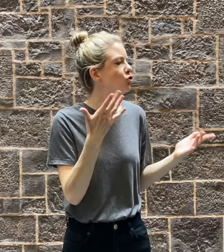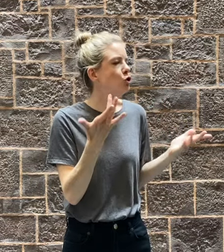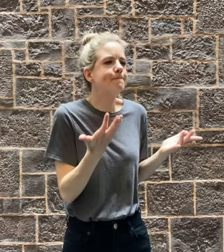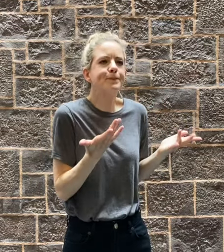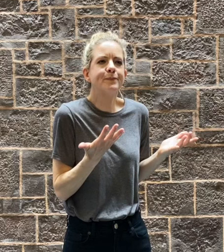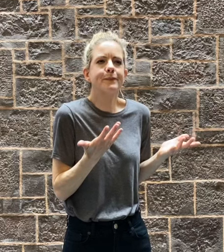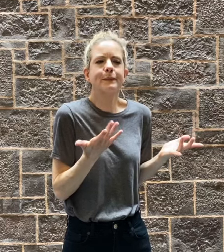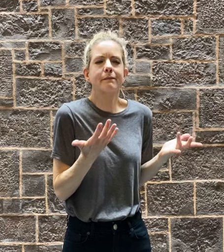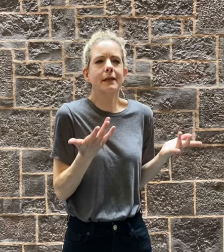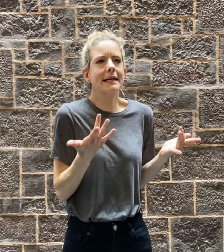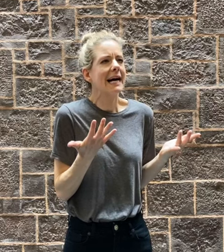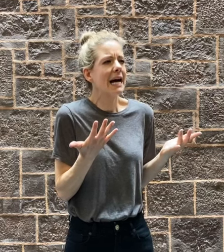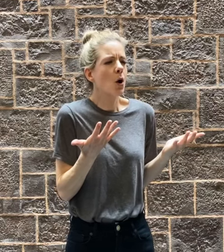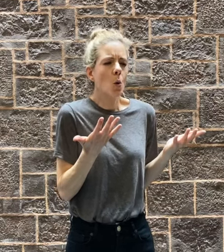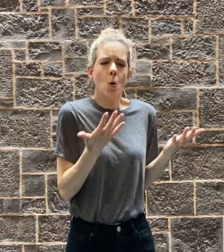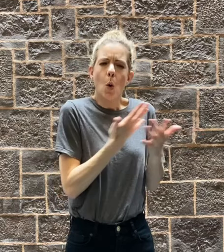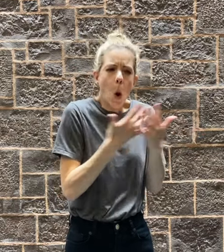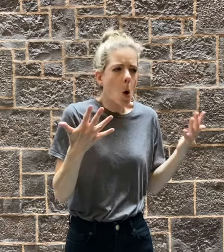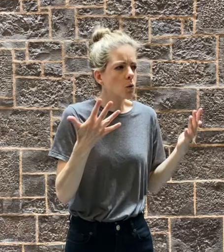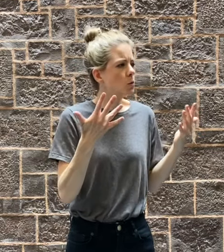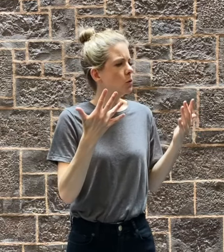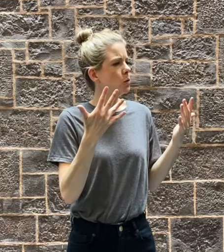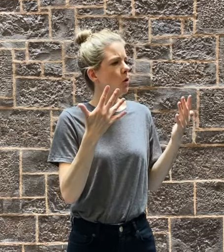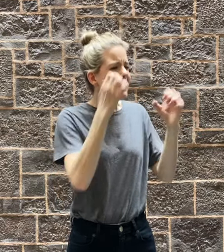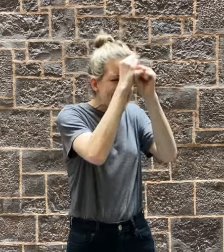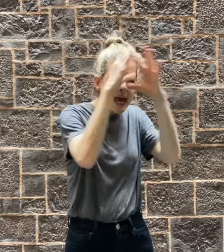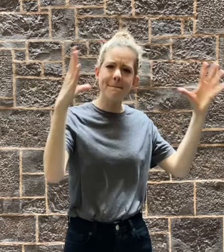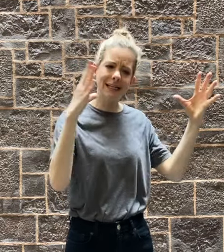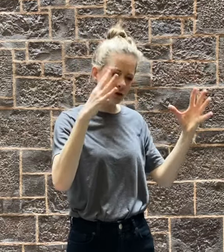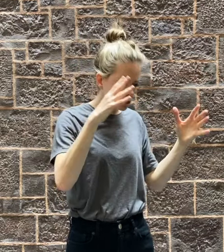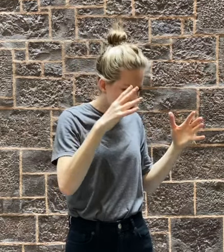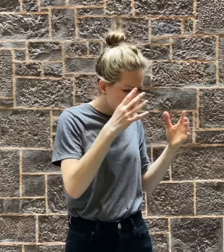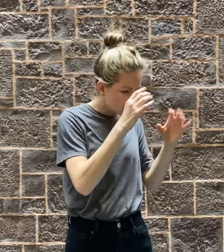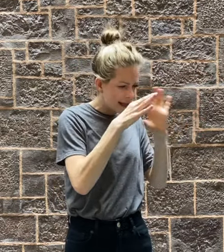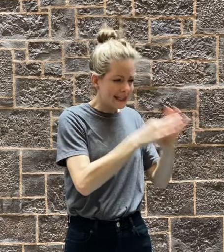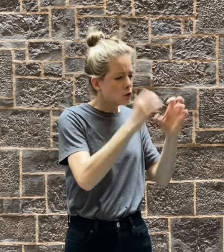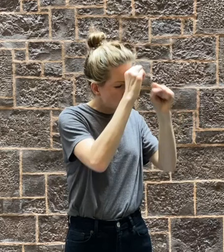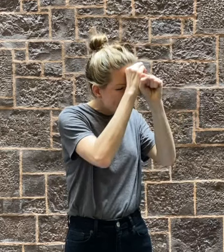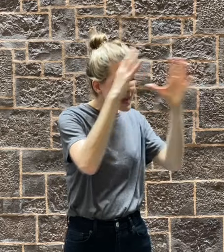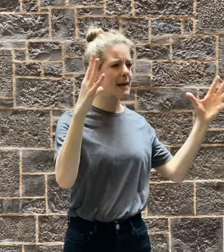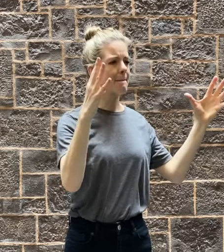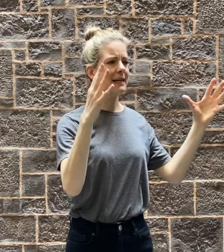so heavy with imagery and so heavy with like desire,